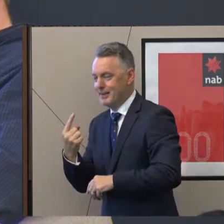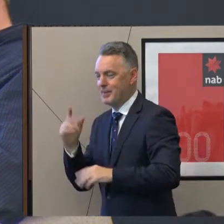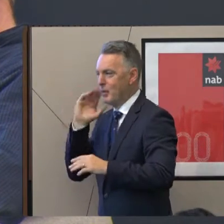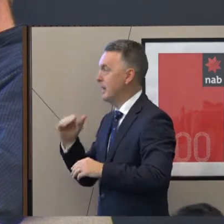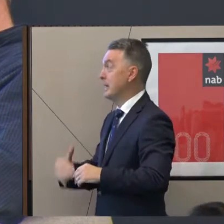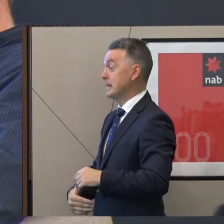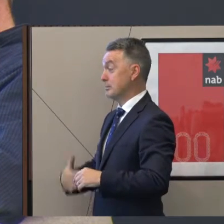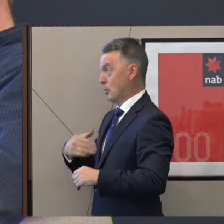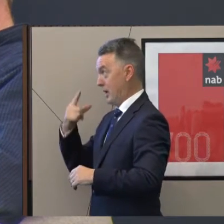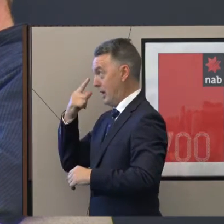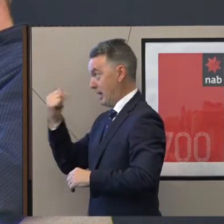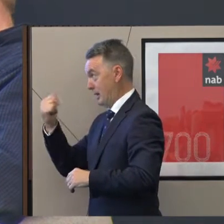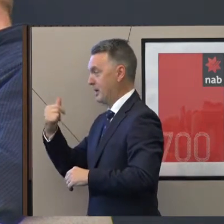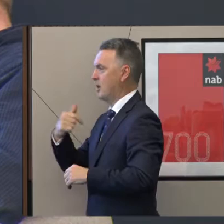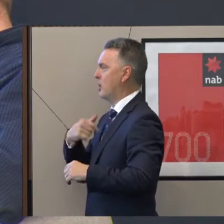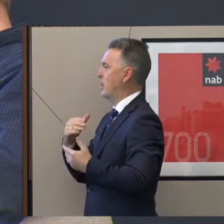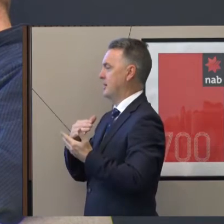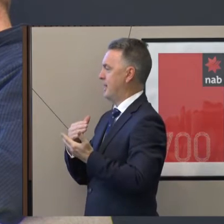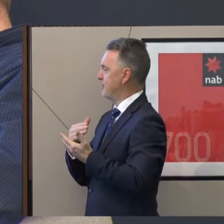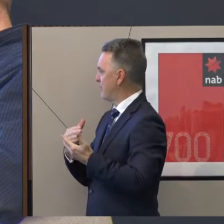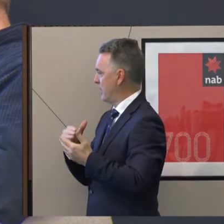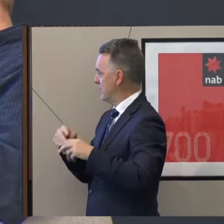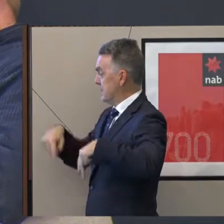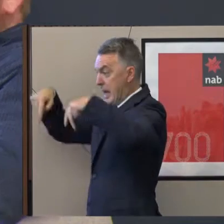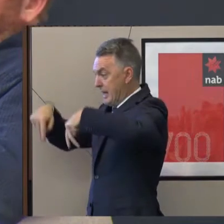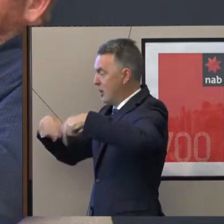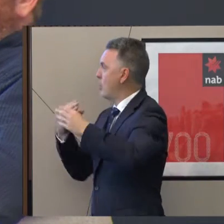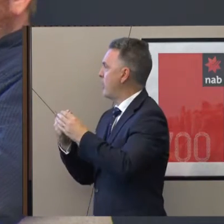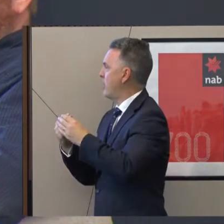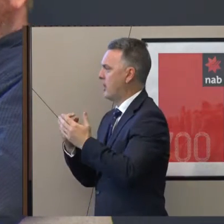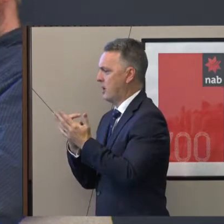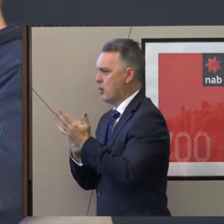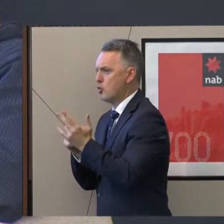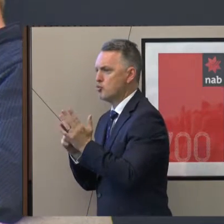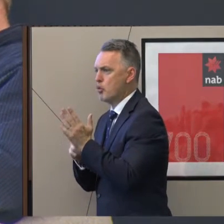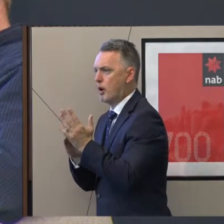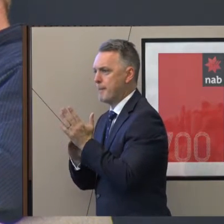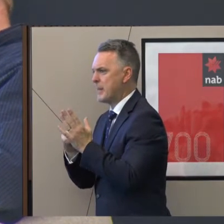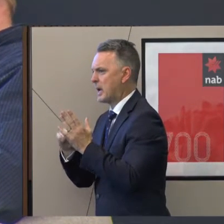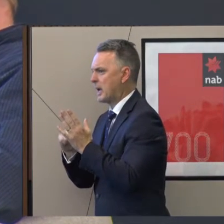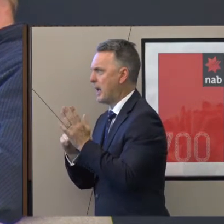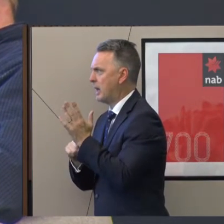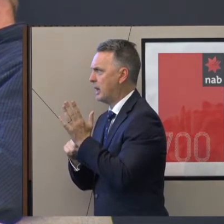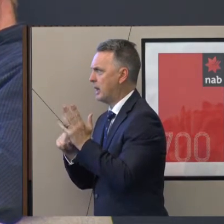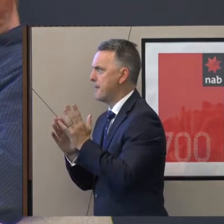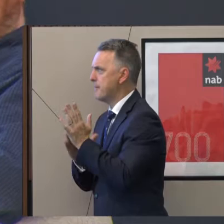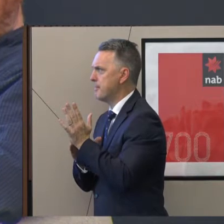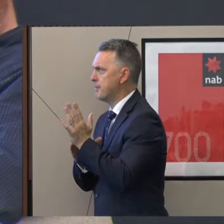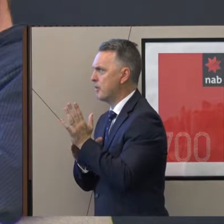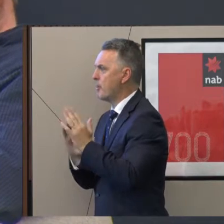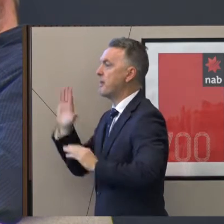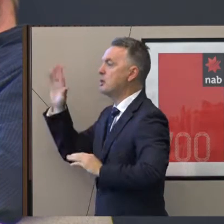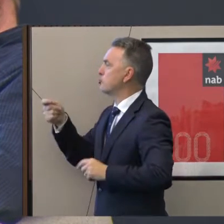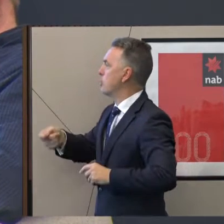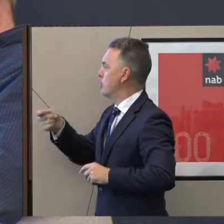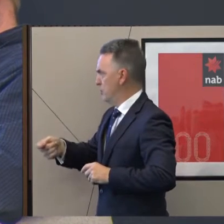I had the benefit of sharing the podium with Ron McCallum from the Administrative Appeals Tribunal. And he was asked